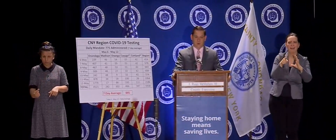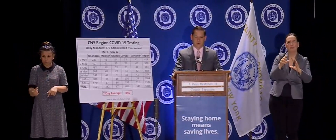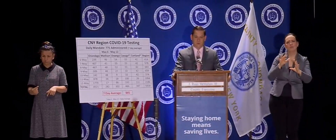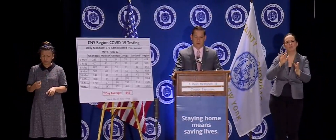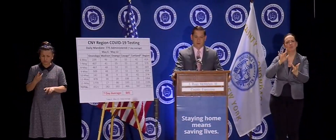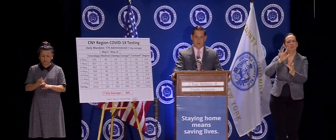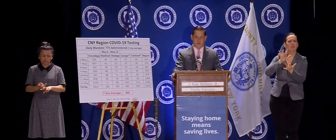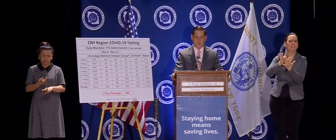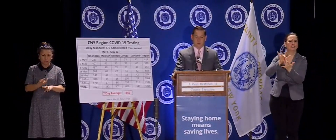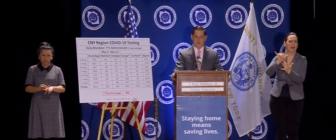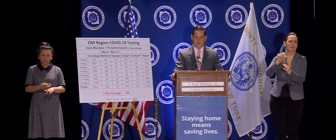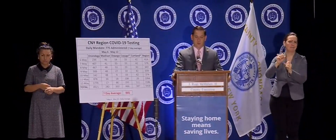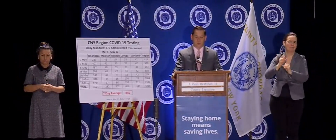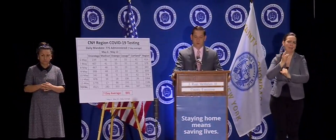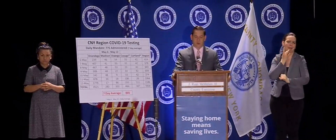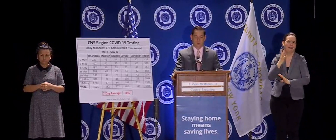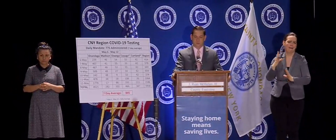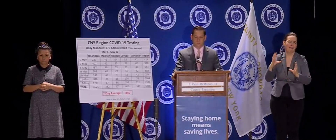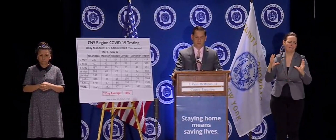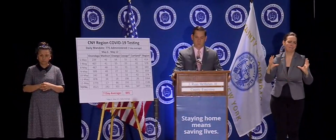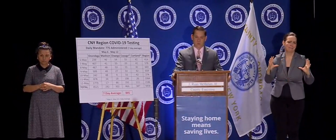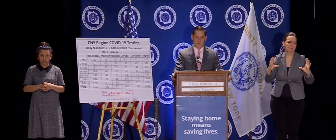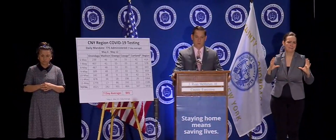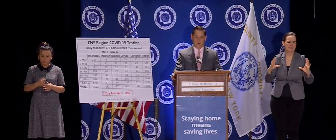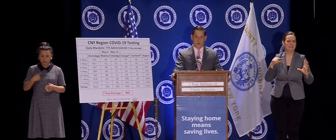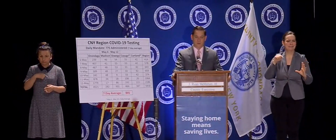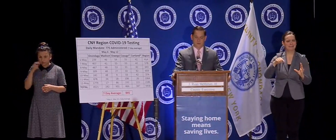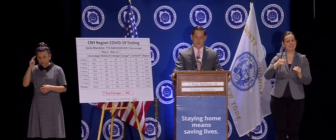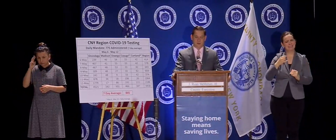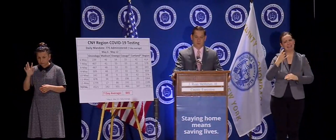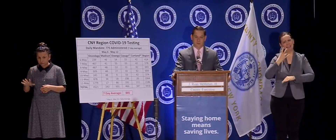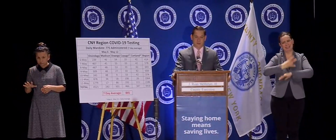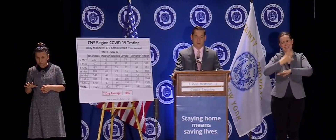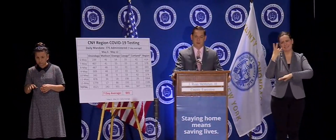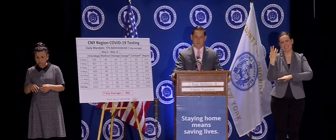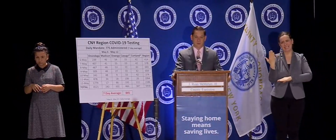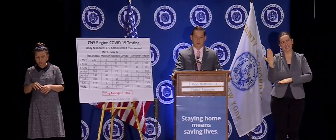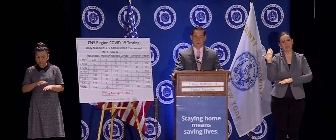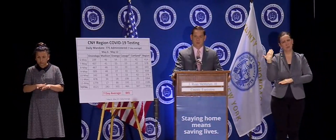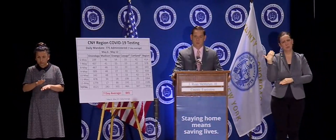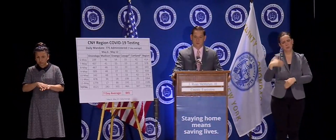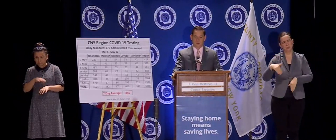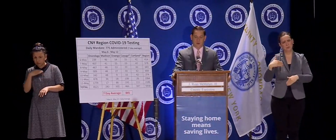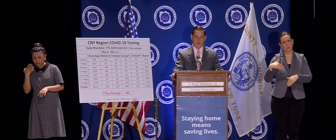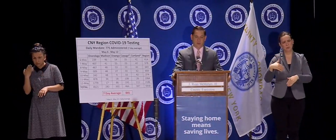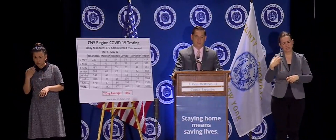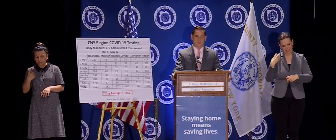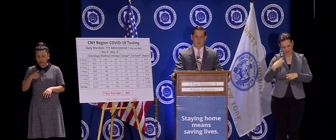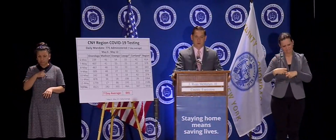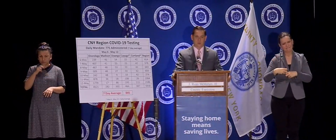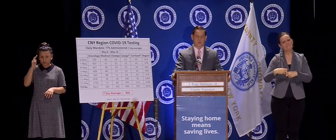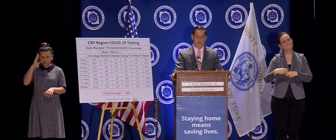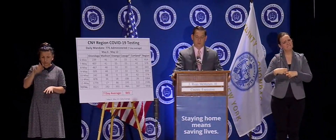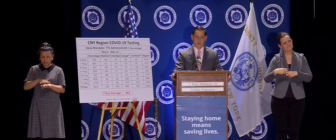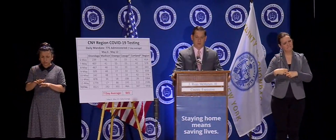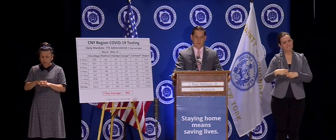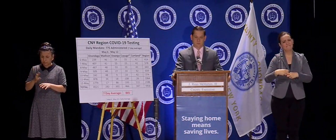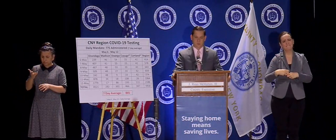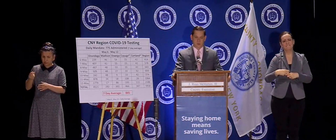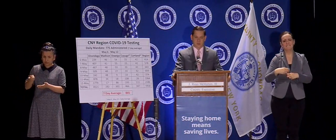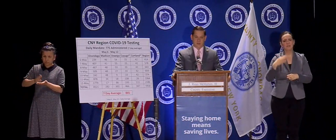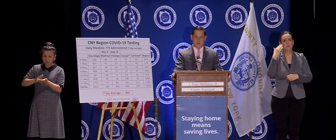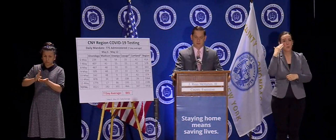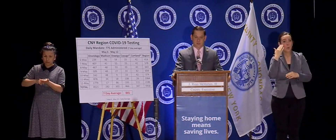to what we've had to experience, that we knew it was coming. We knew we were going to see death rates higher when we saw where cases were. We knew it was